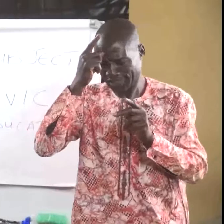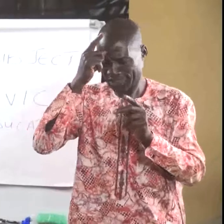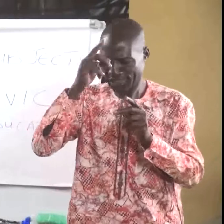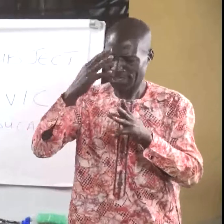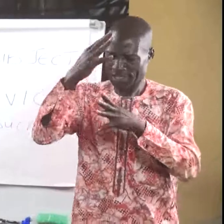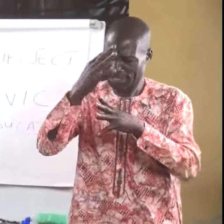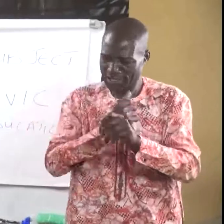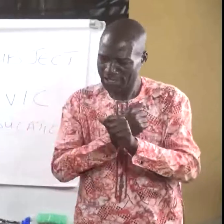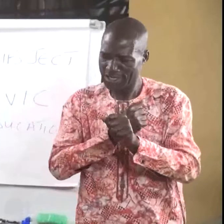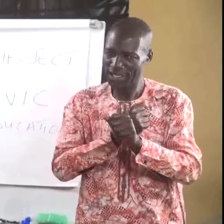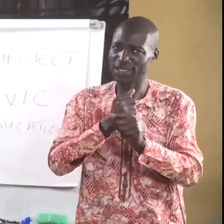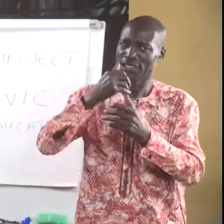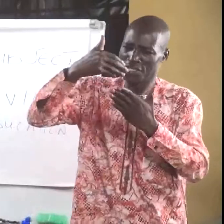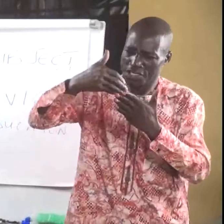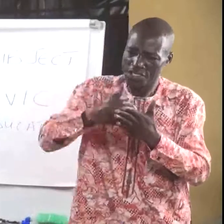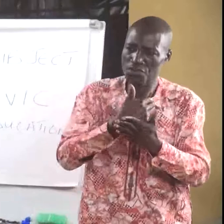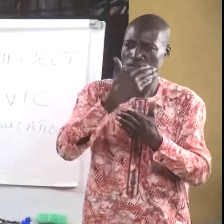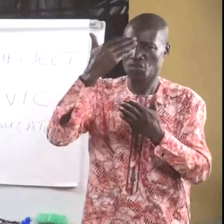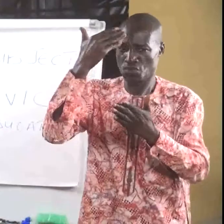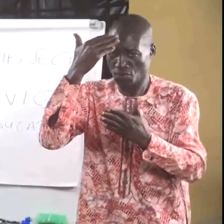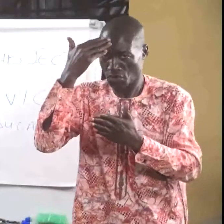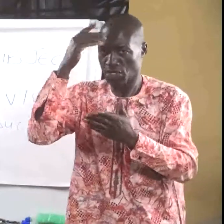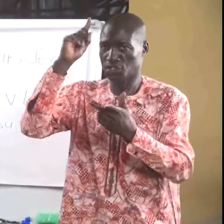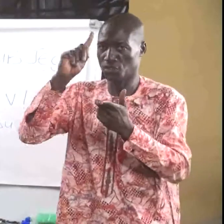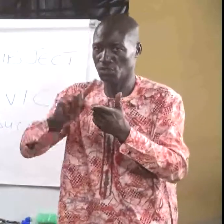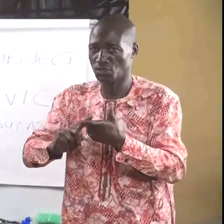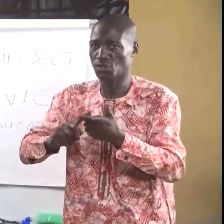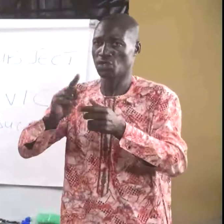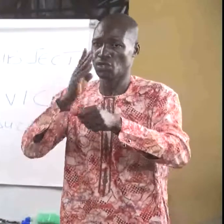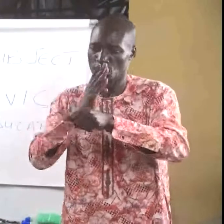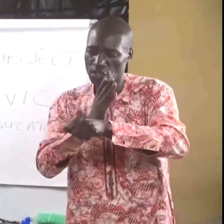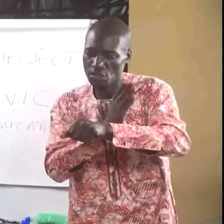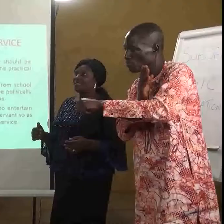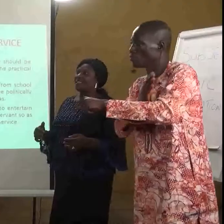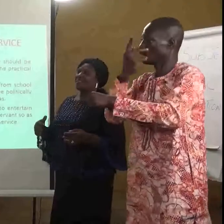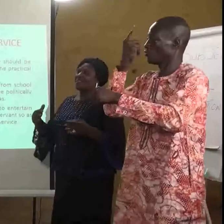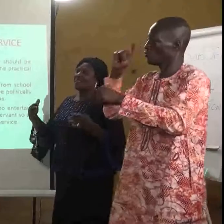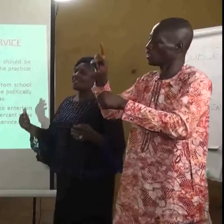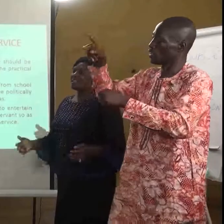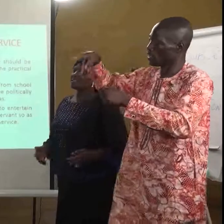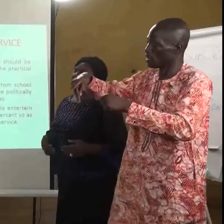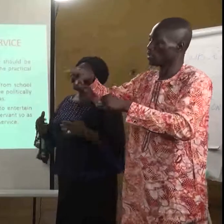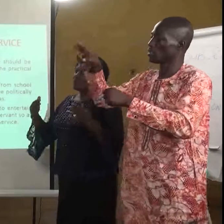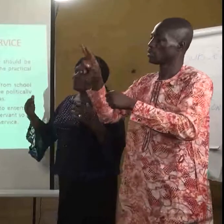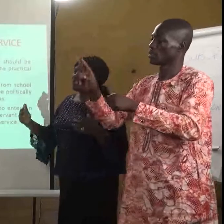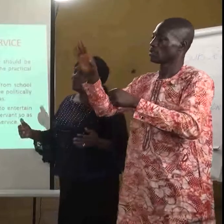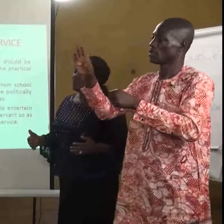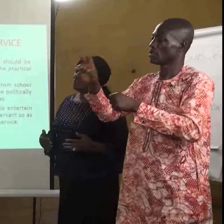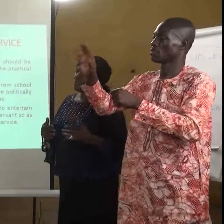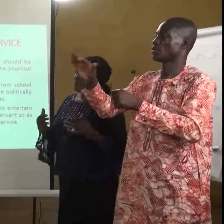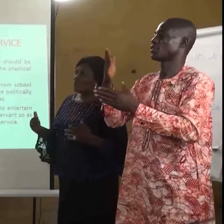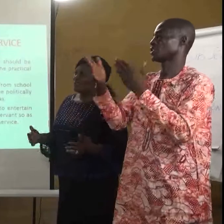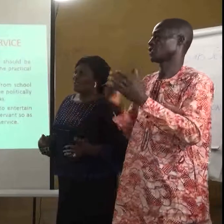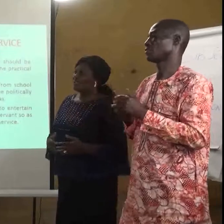and also use that new method. And with that, you'll find out that things will be